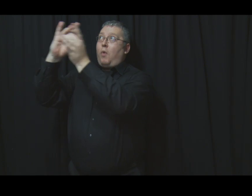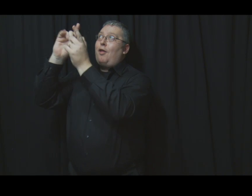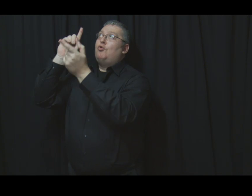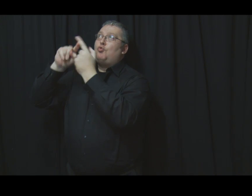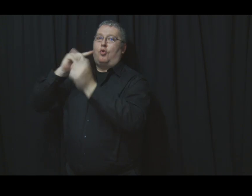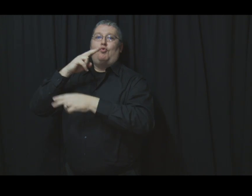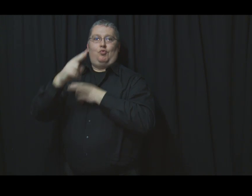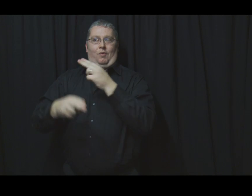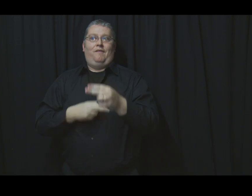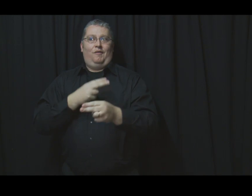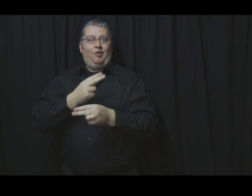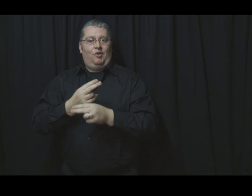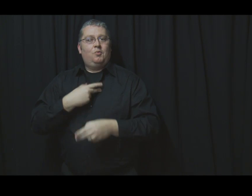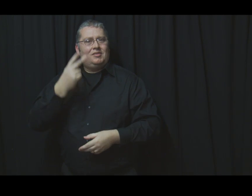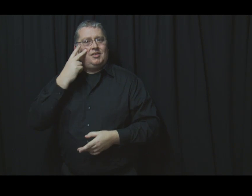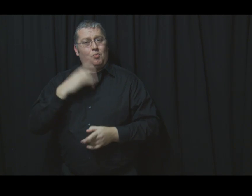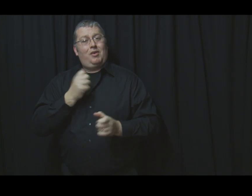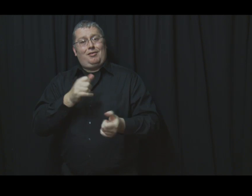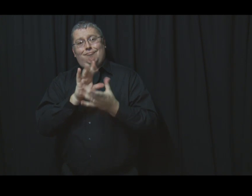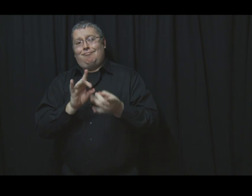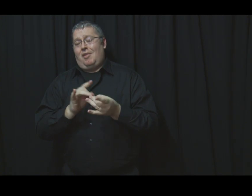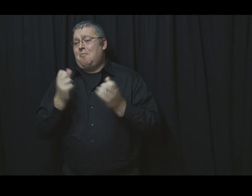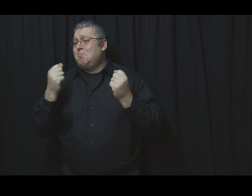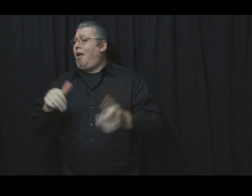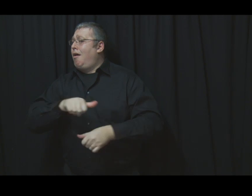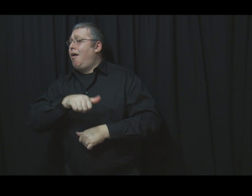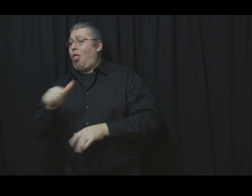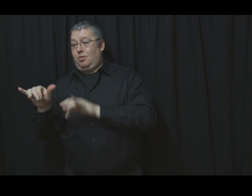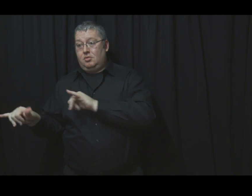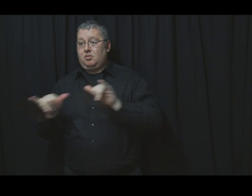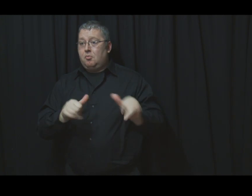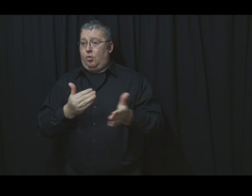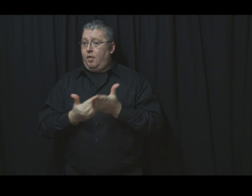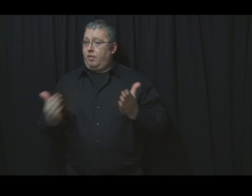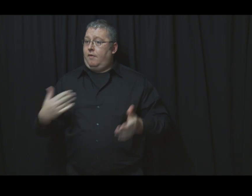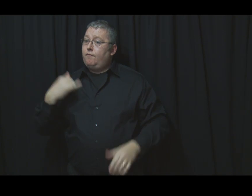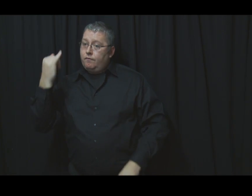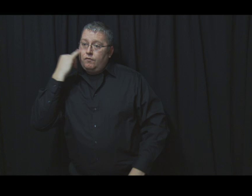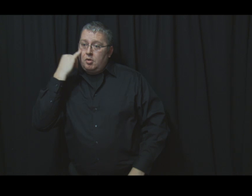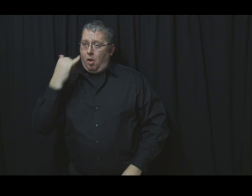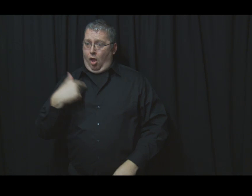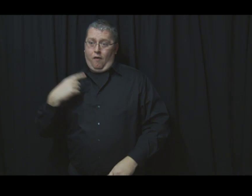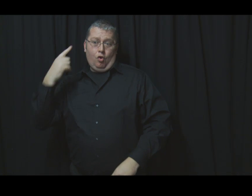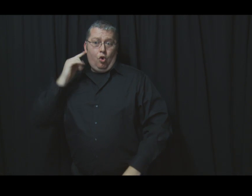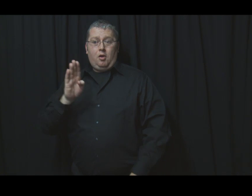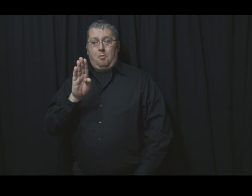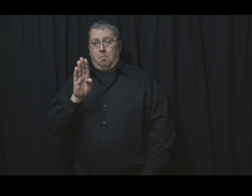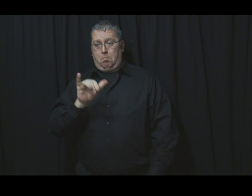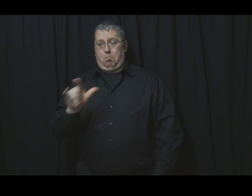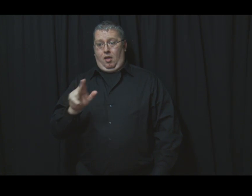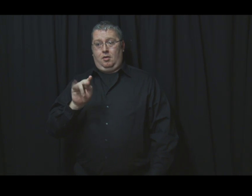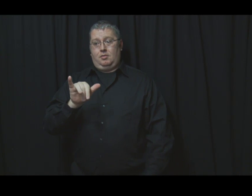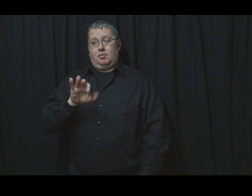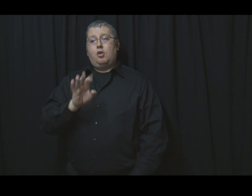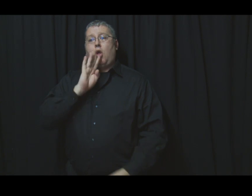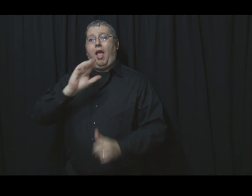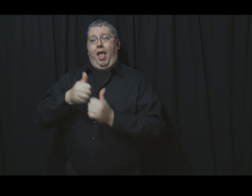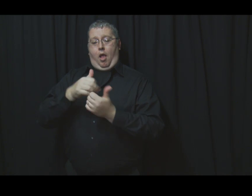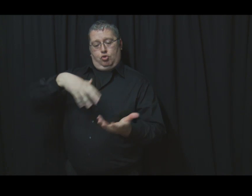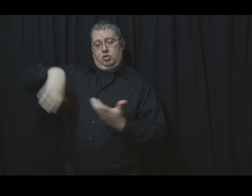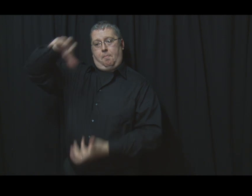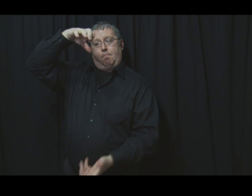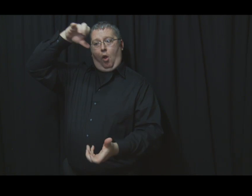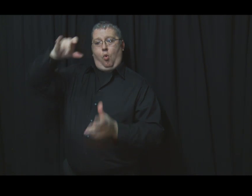know, we could go on and talk about lots of other similar sorts of things. For instance, I've heard Bill Nye talk about how a smoke detector works using